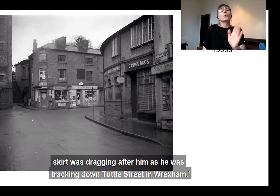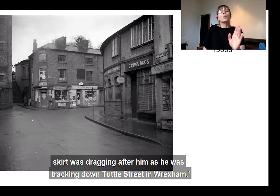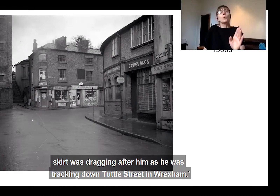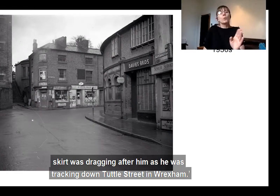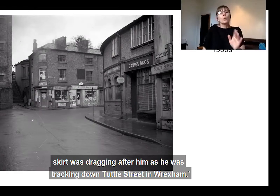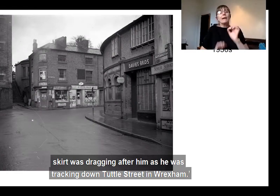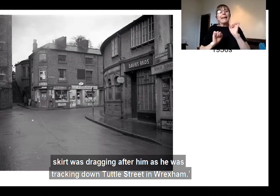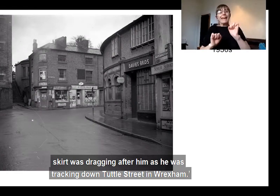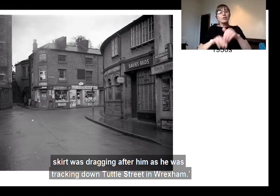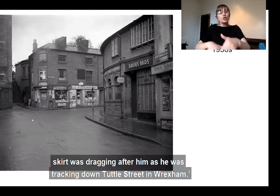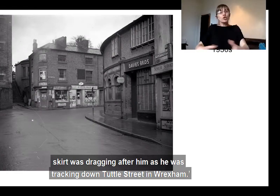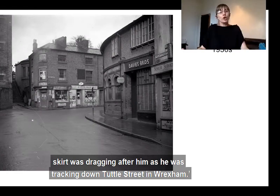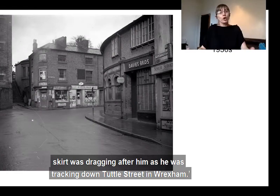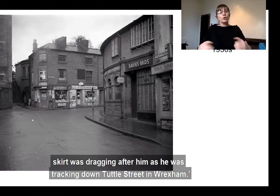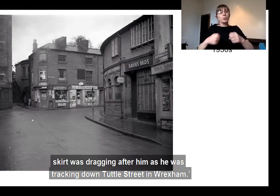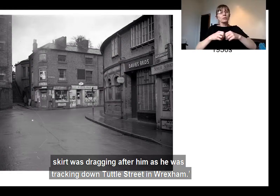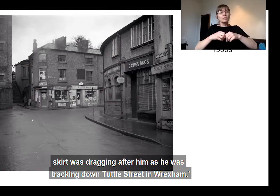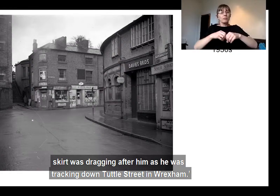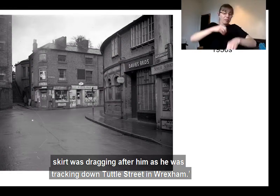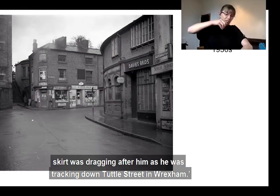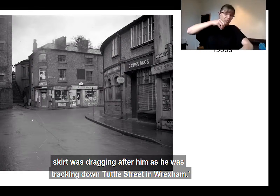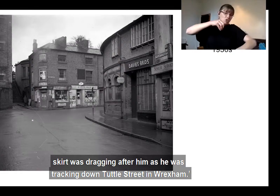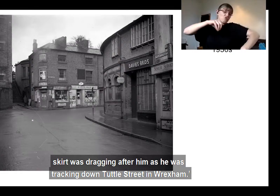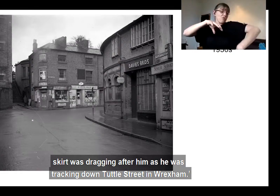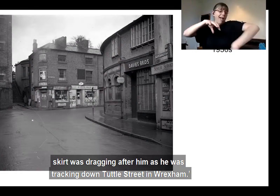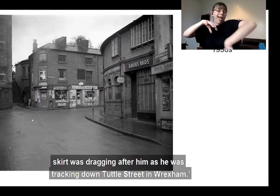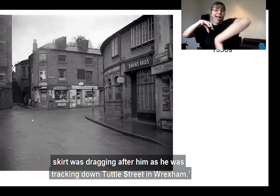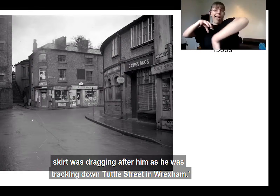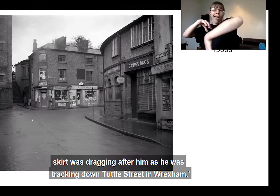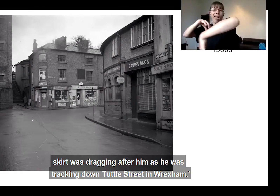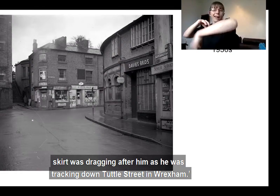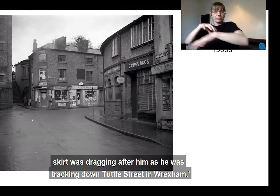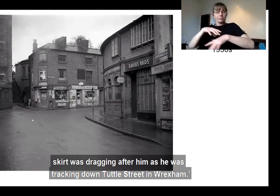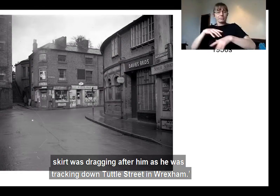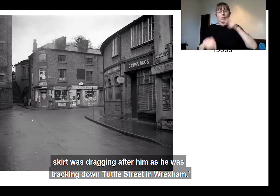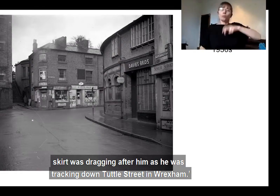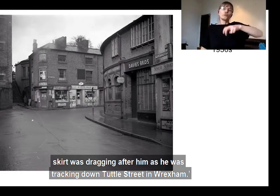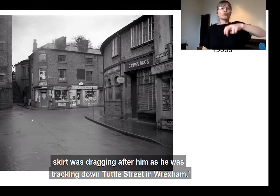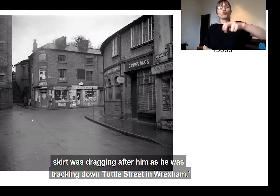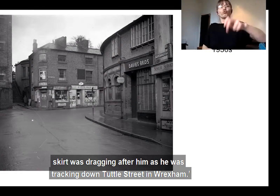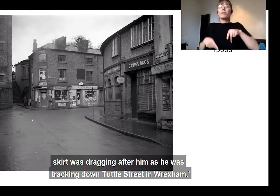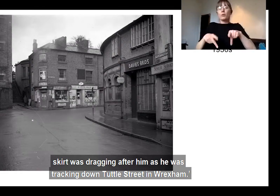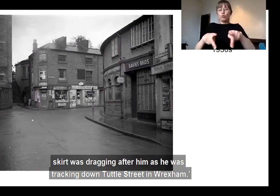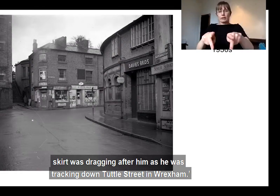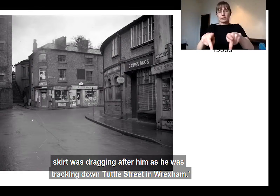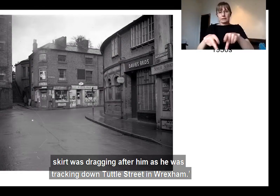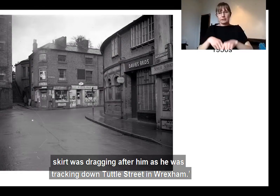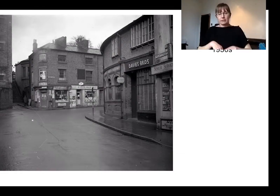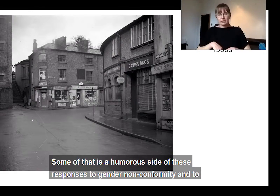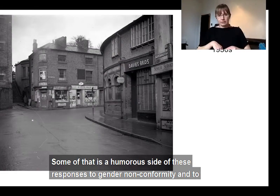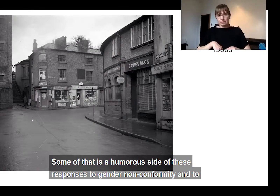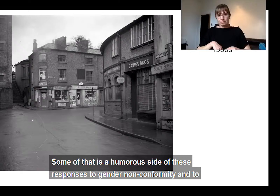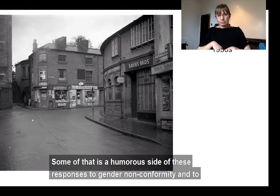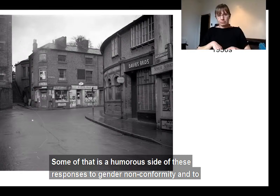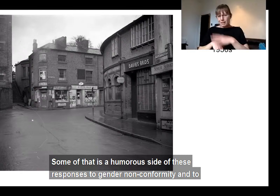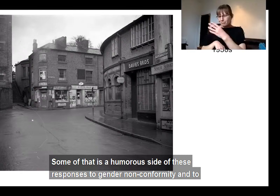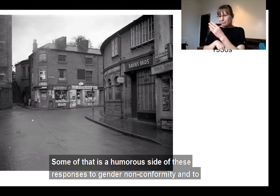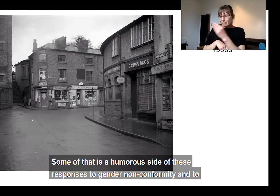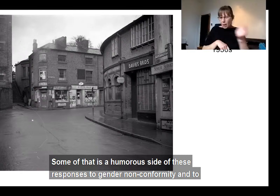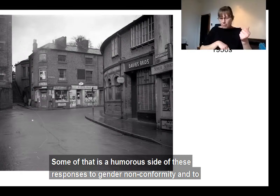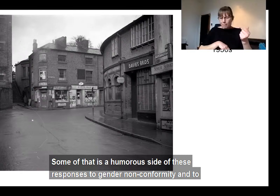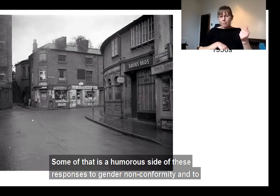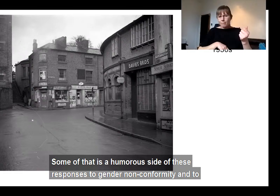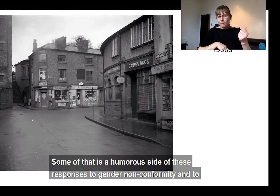His skirt was dragging after him as he was tracking down Tuttle Street in Wrexham. Some of that is